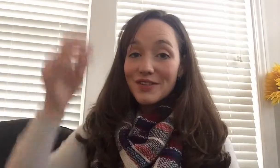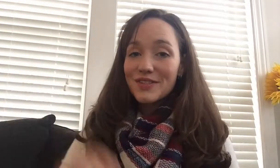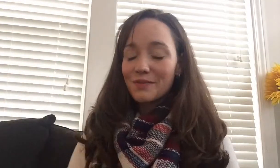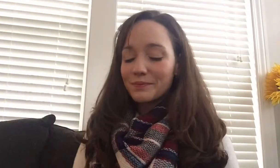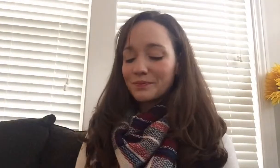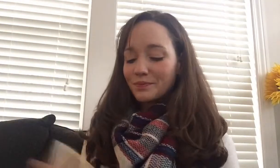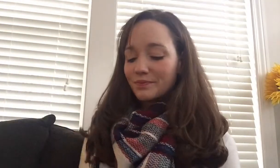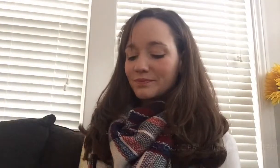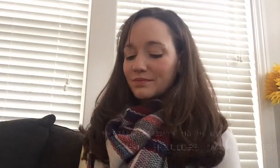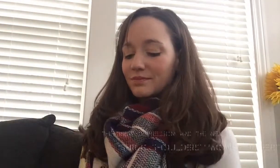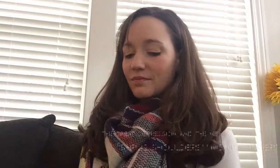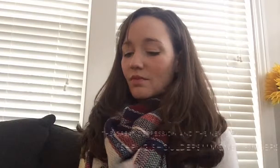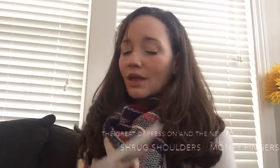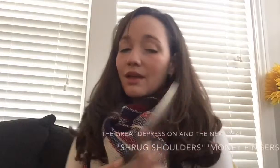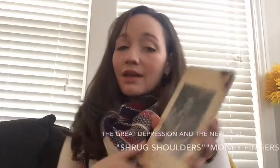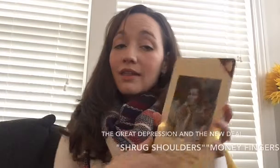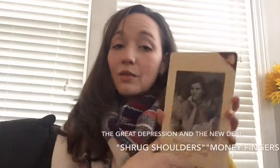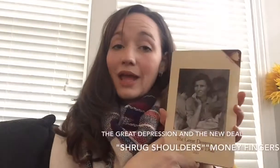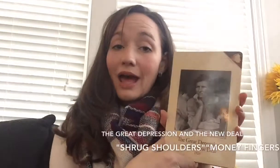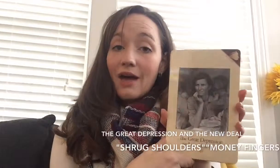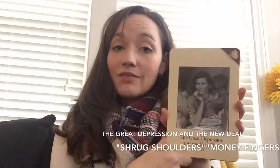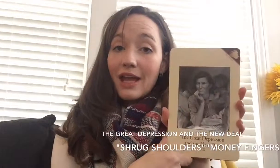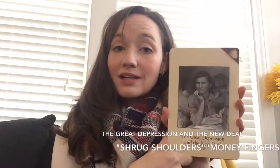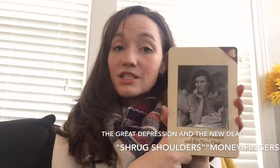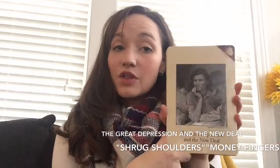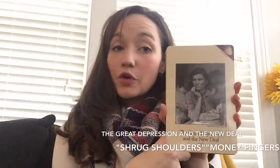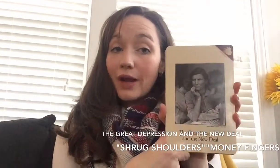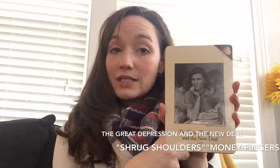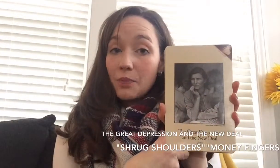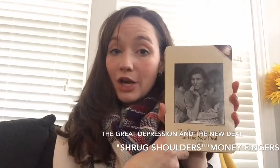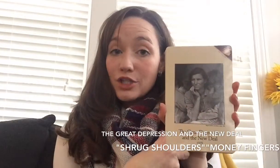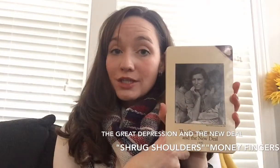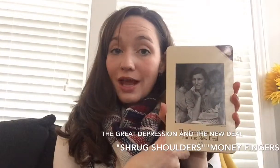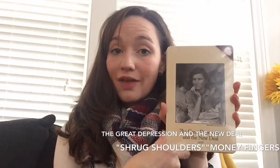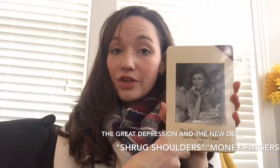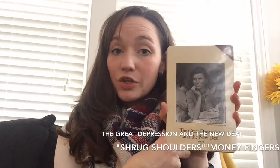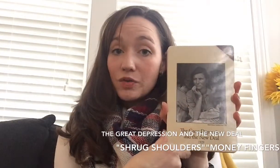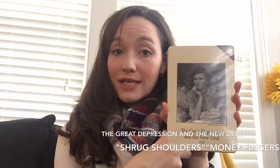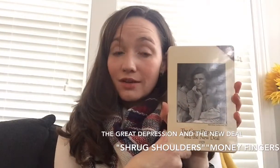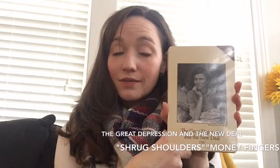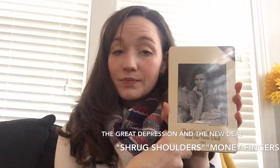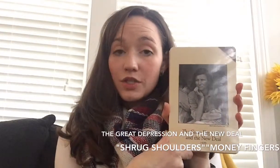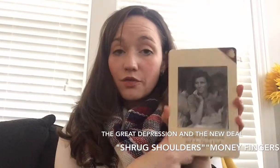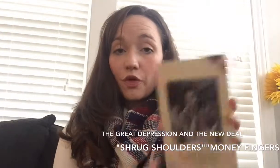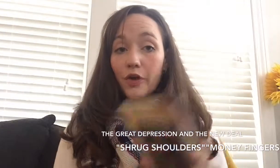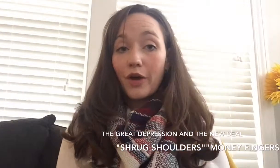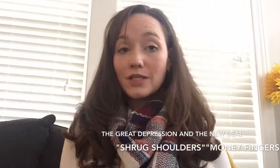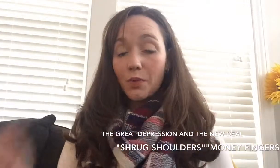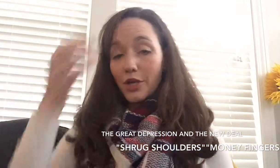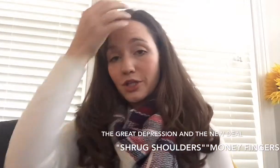Arts. And then we have next the Great Depression and the New Deal. So for the Great Depression,